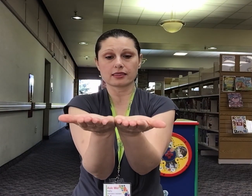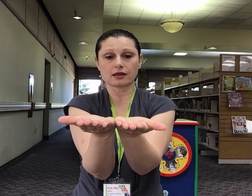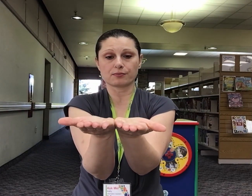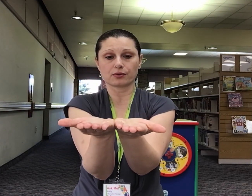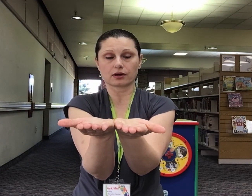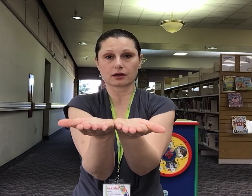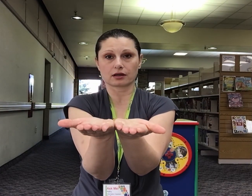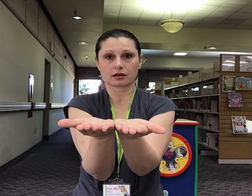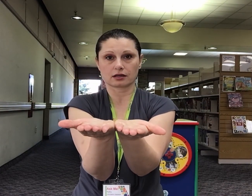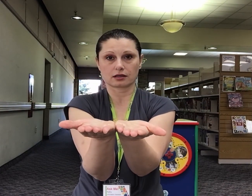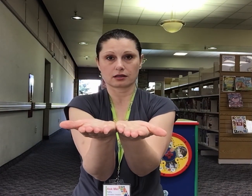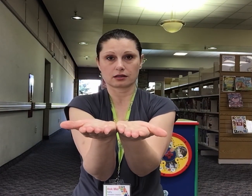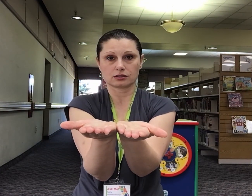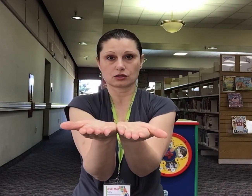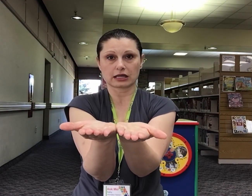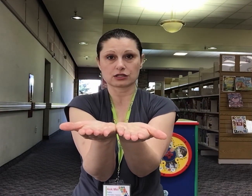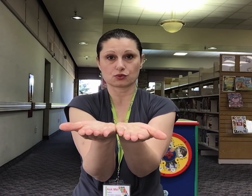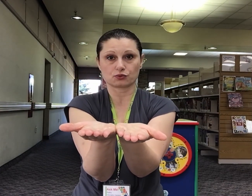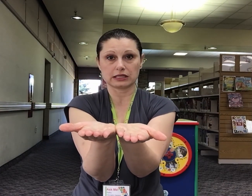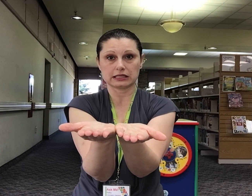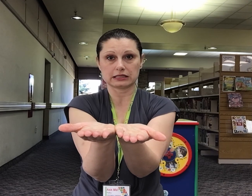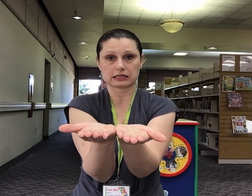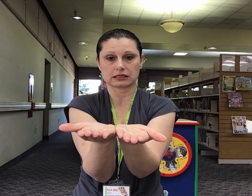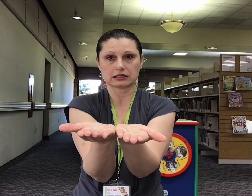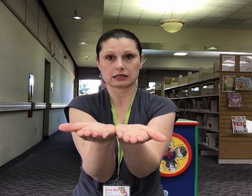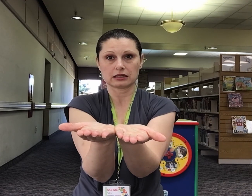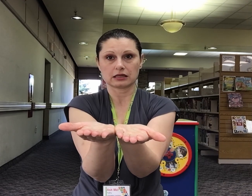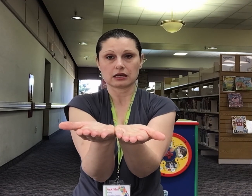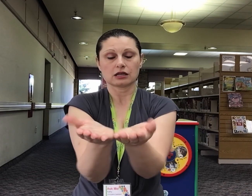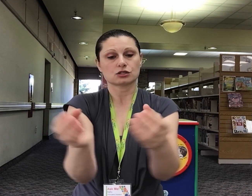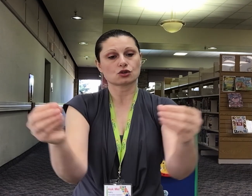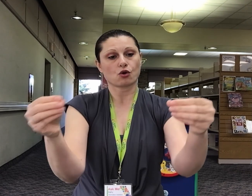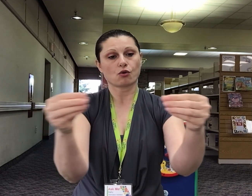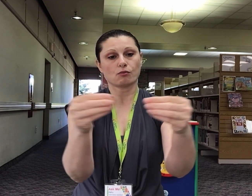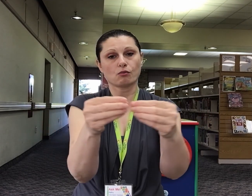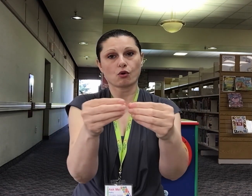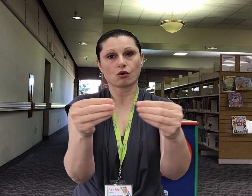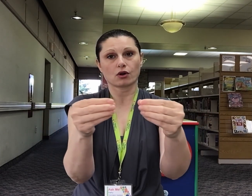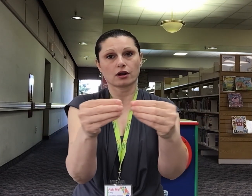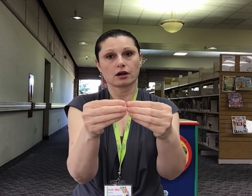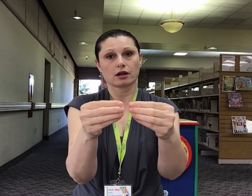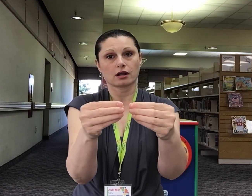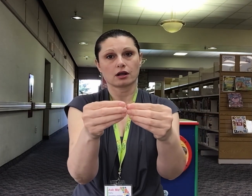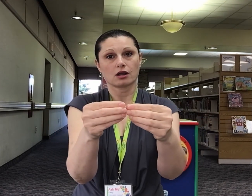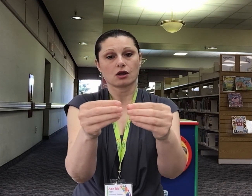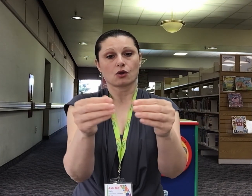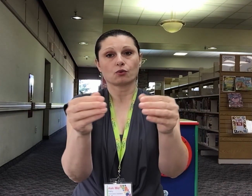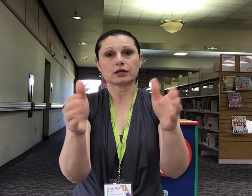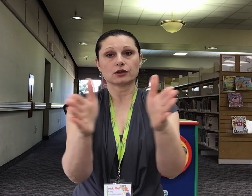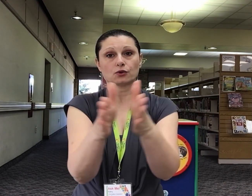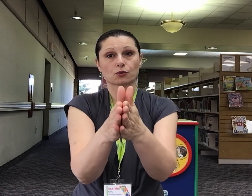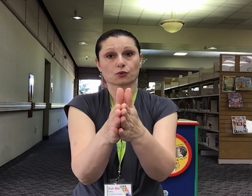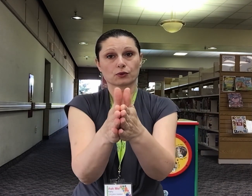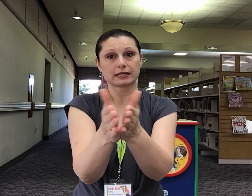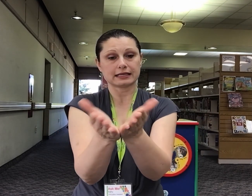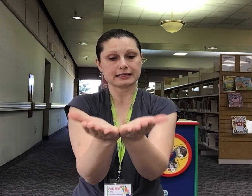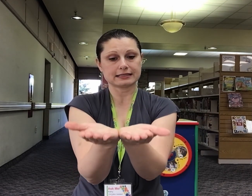the book. So that's read. So more we read